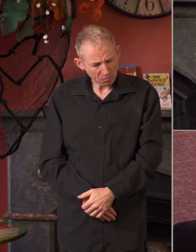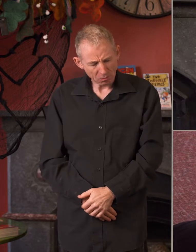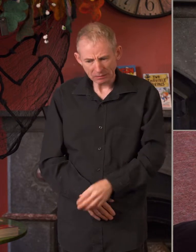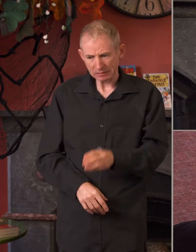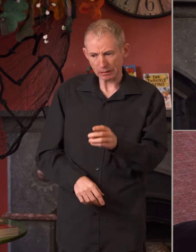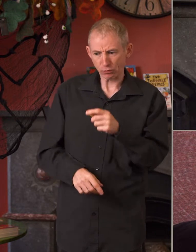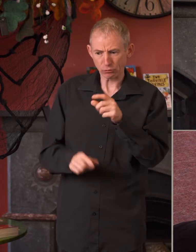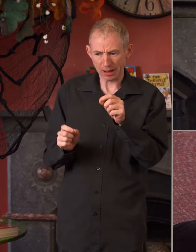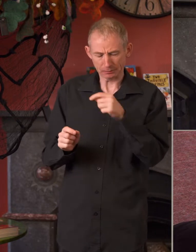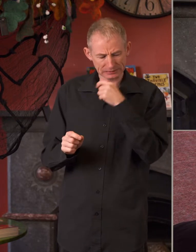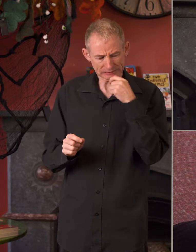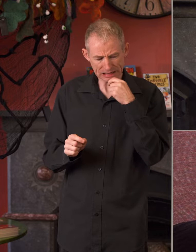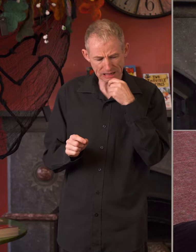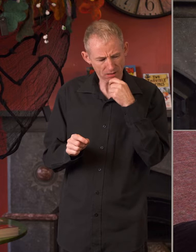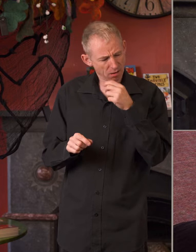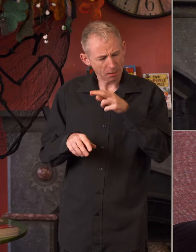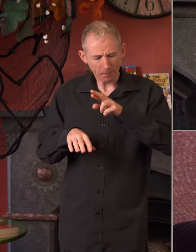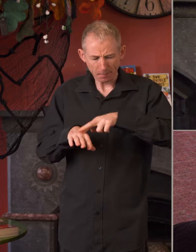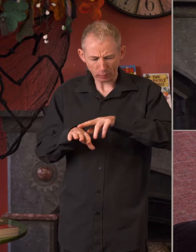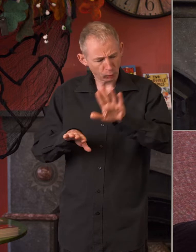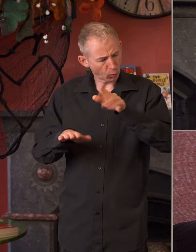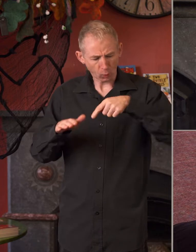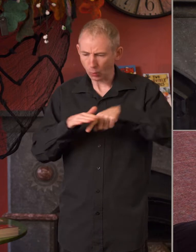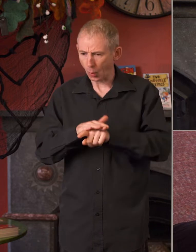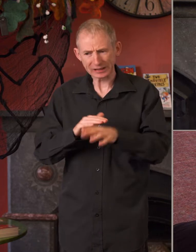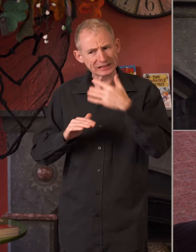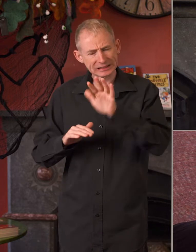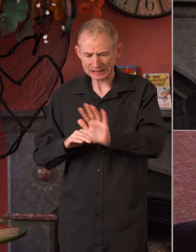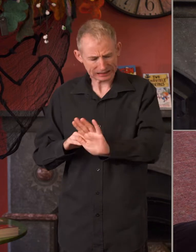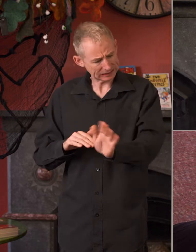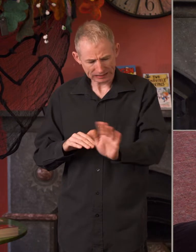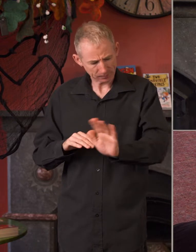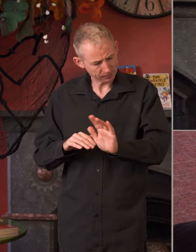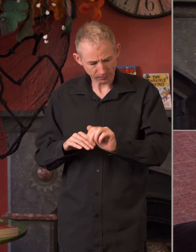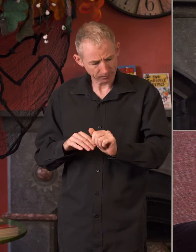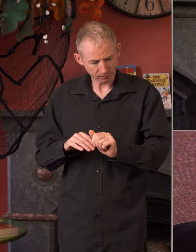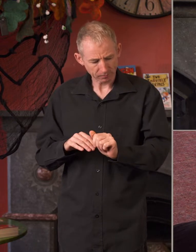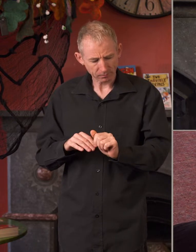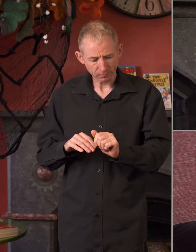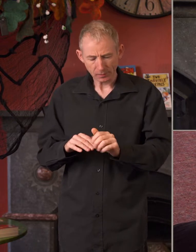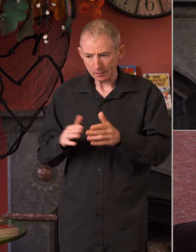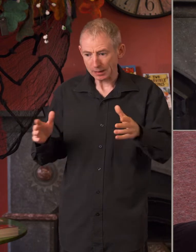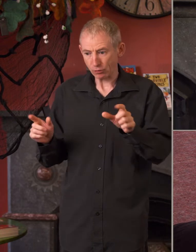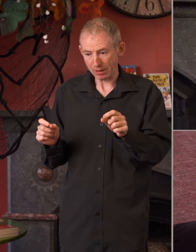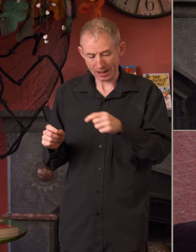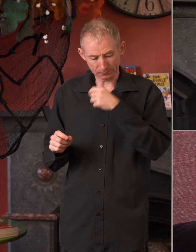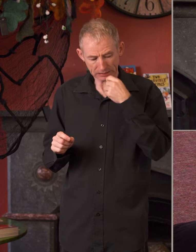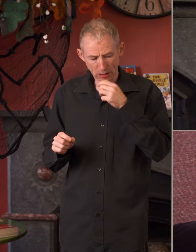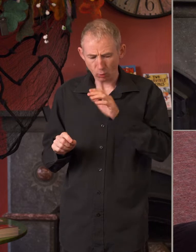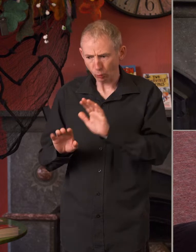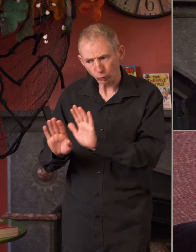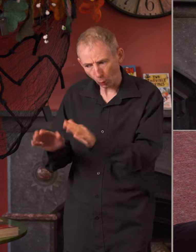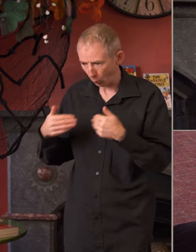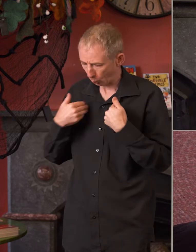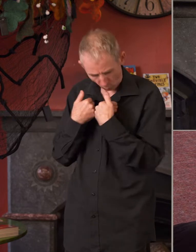Maybe it's better we don't go in the sea, says Little Crab. Don't worry, says Very Big Crab.